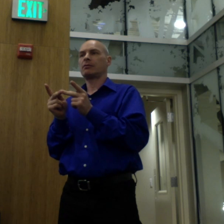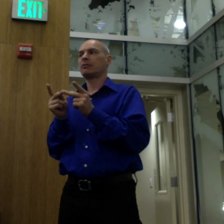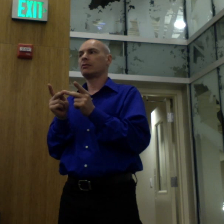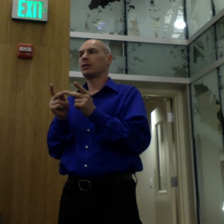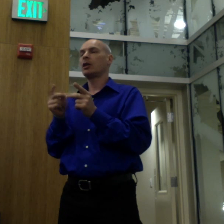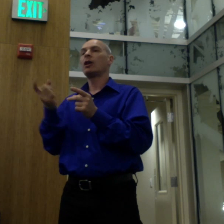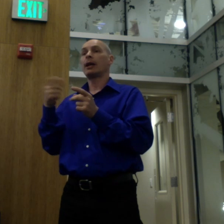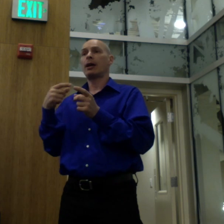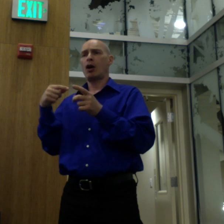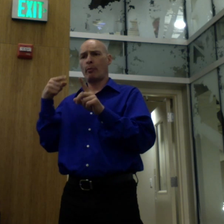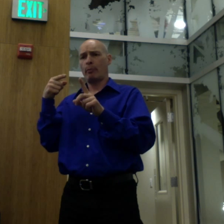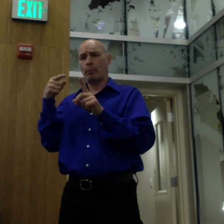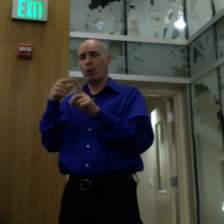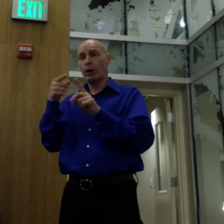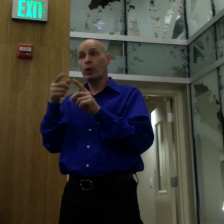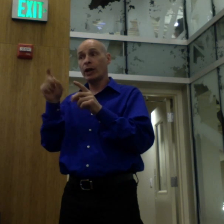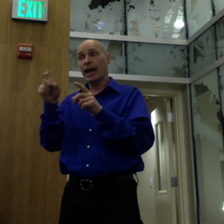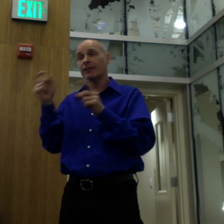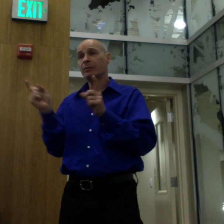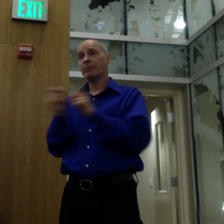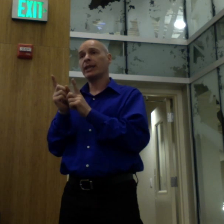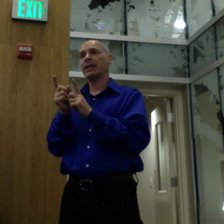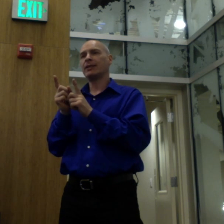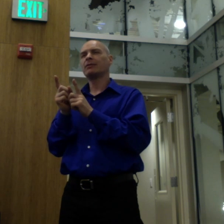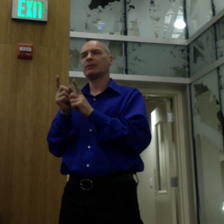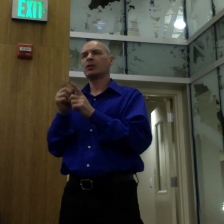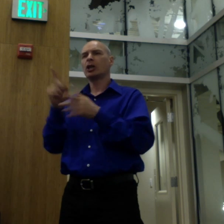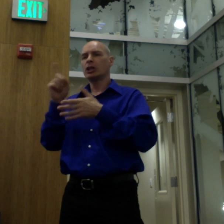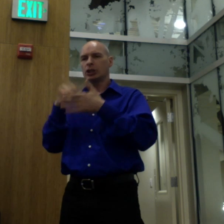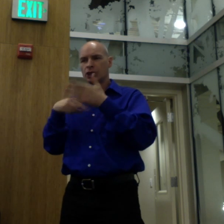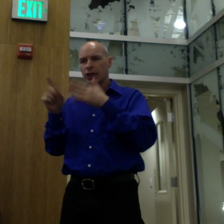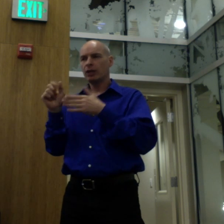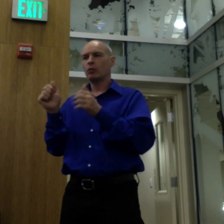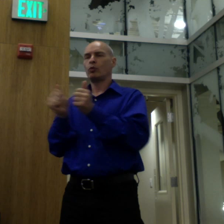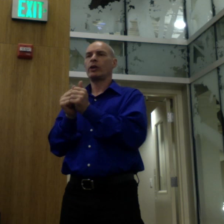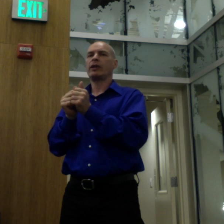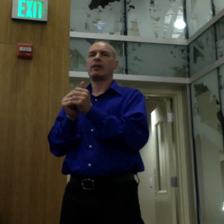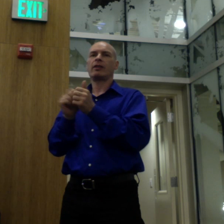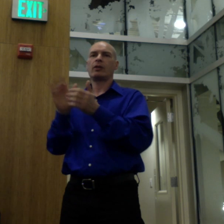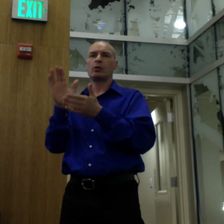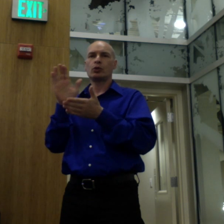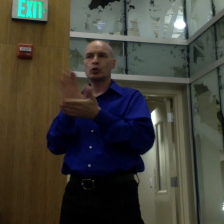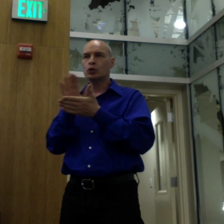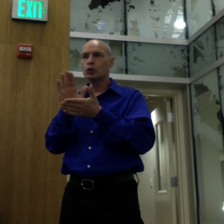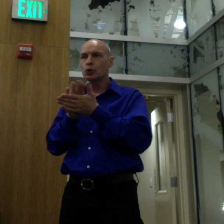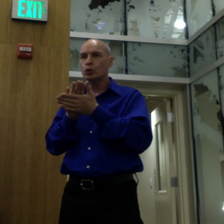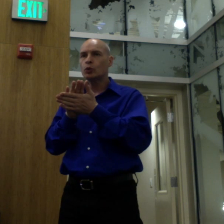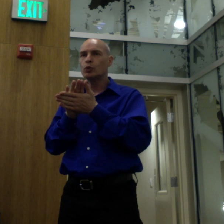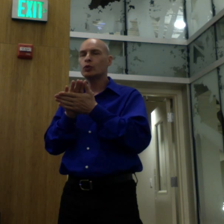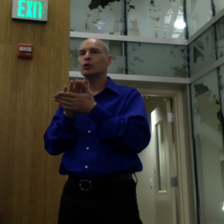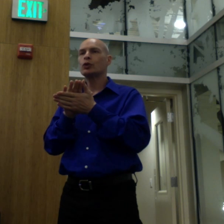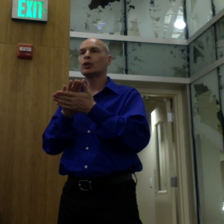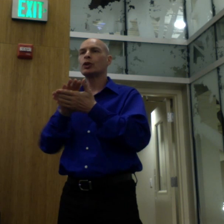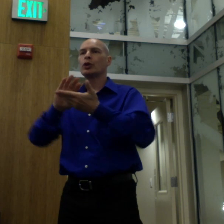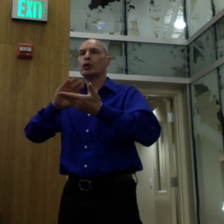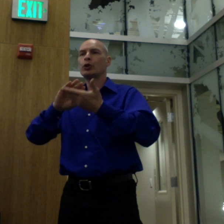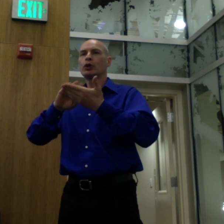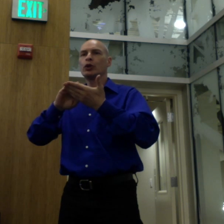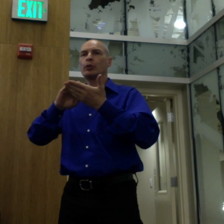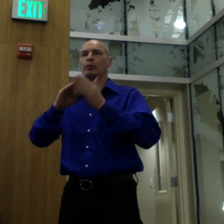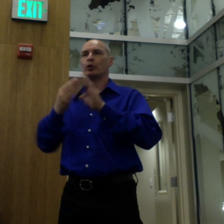a rendezvous point, all right? Check with your schools, check with your community centers,